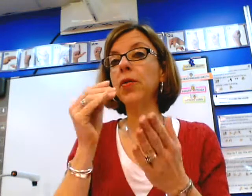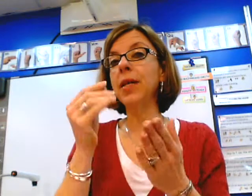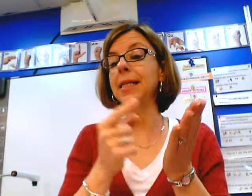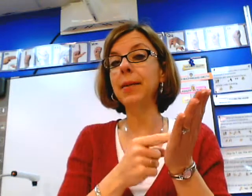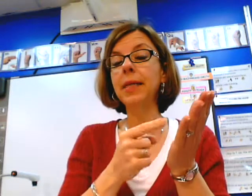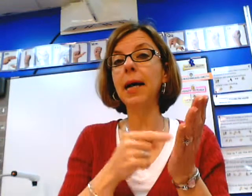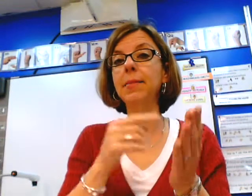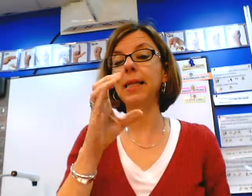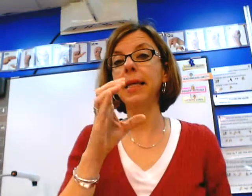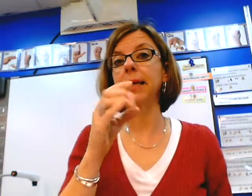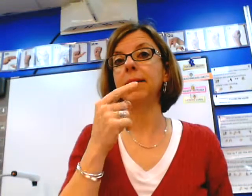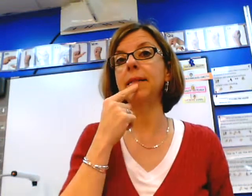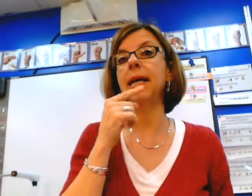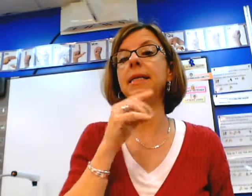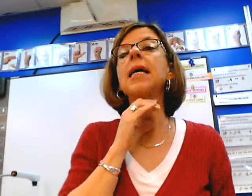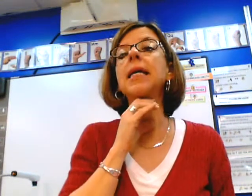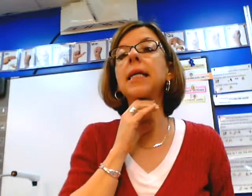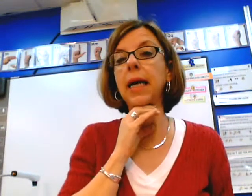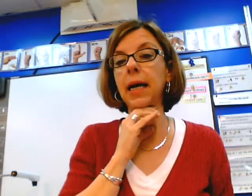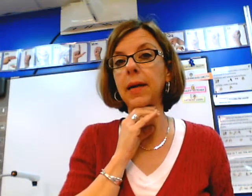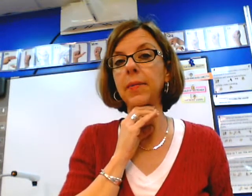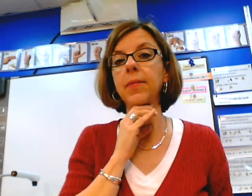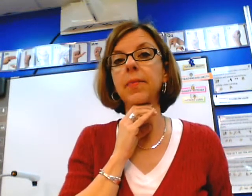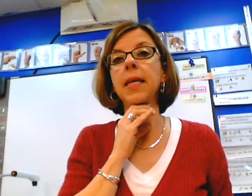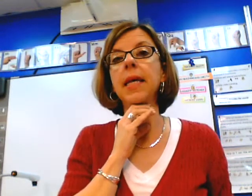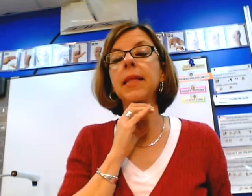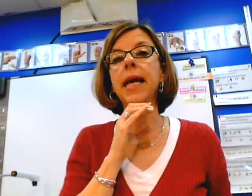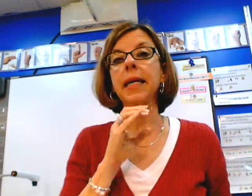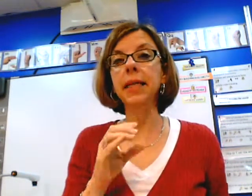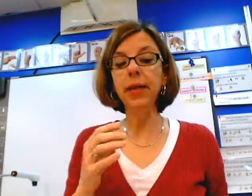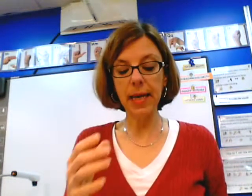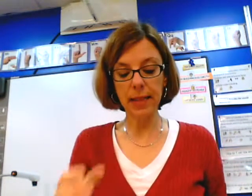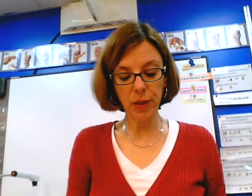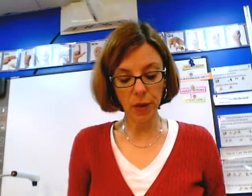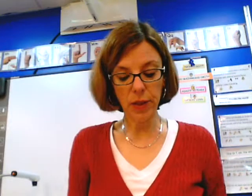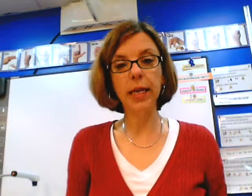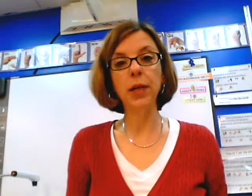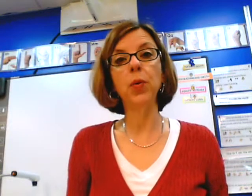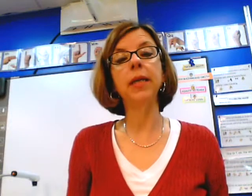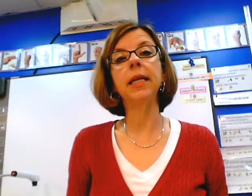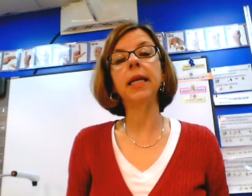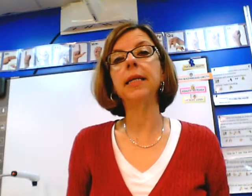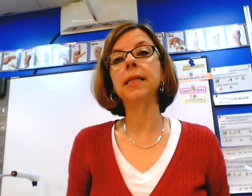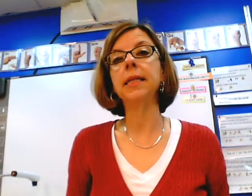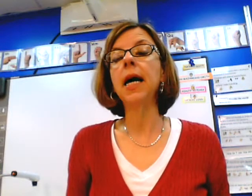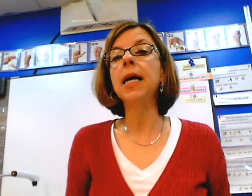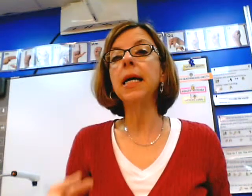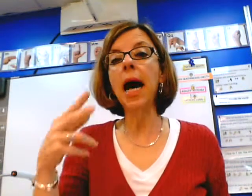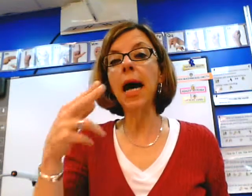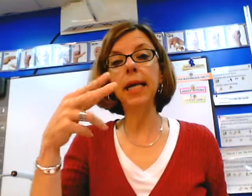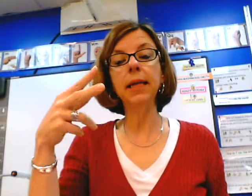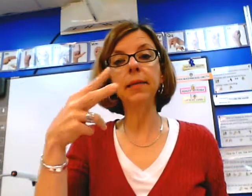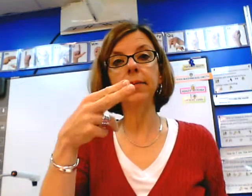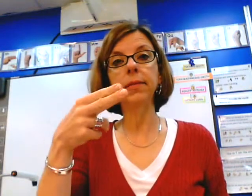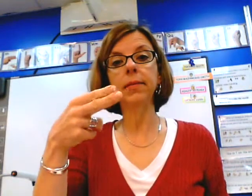Now they're going to learn that sometimes C says K. The activity that's associated with it is